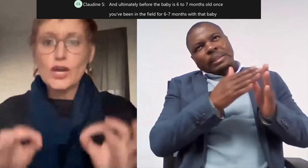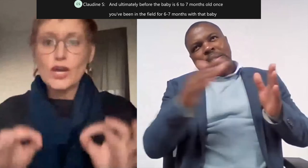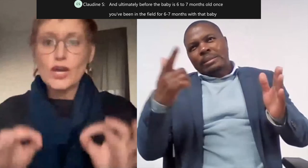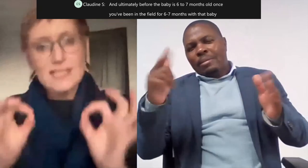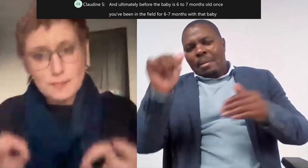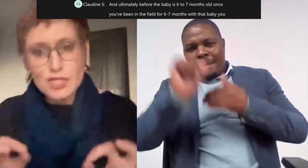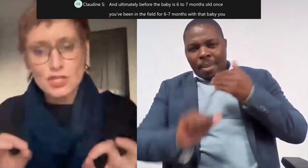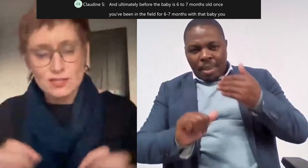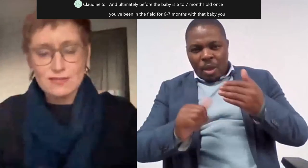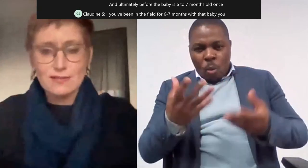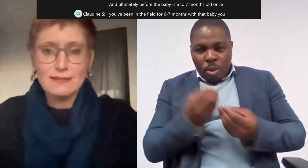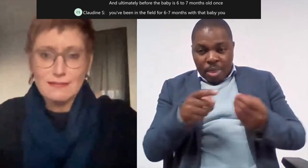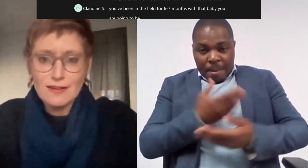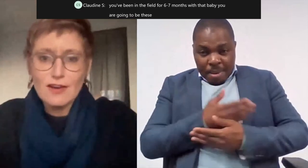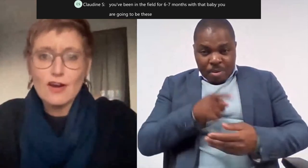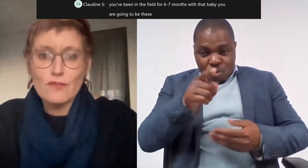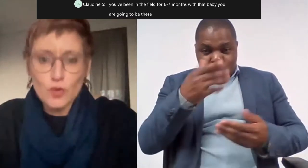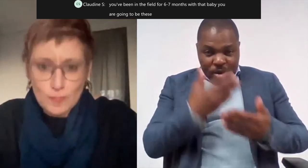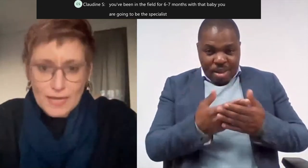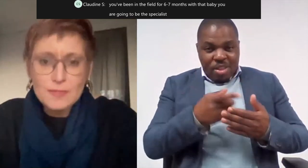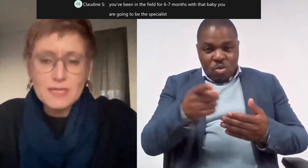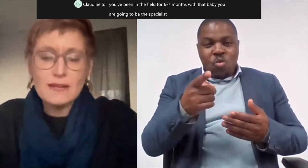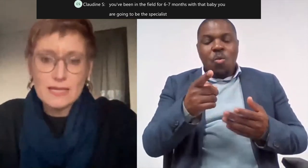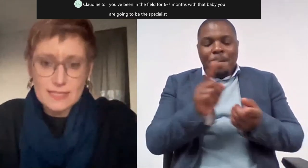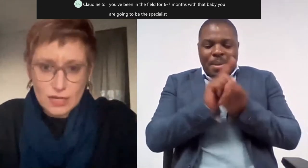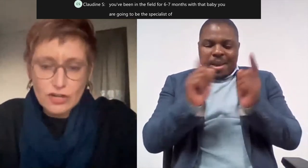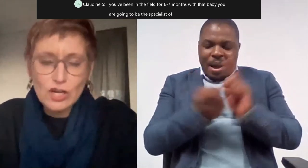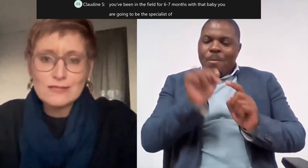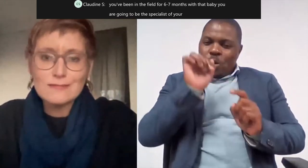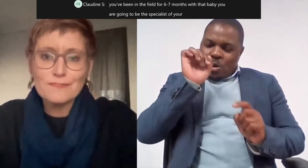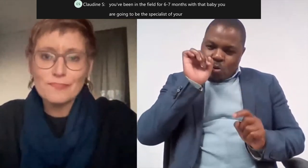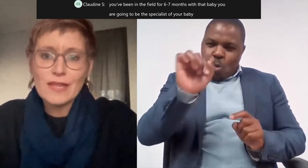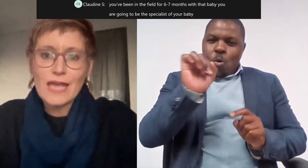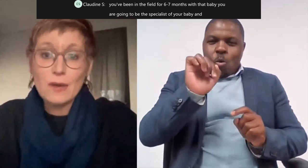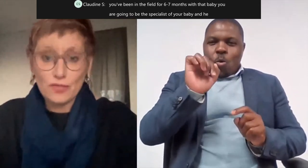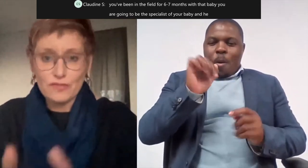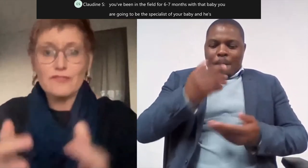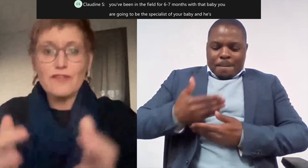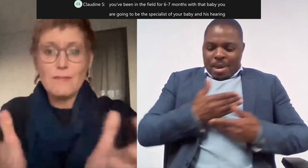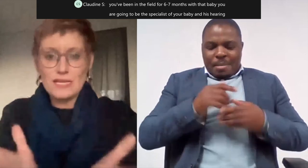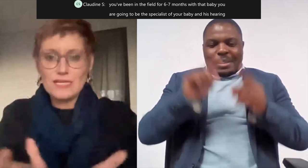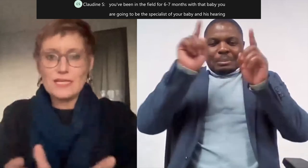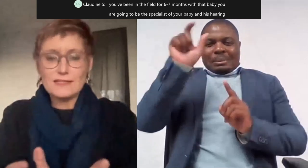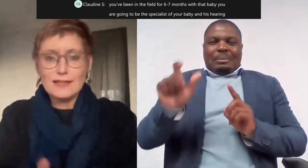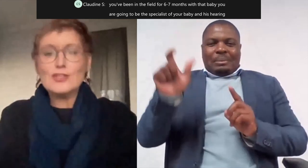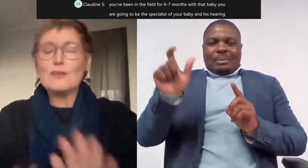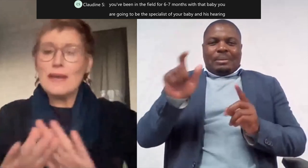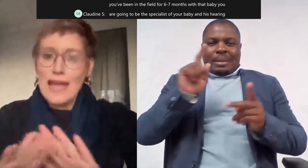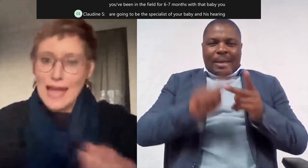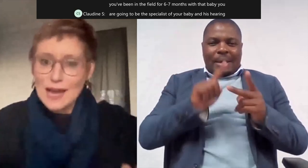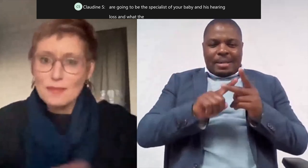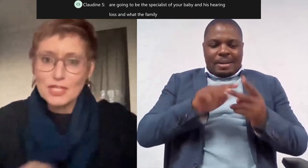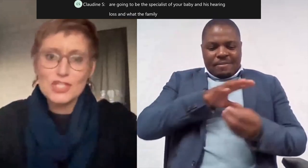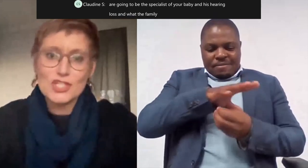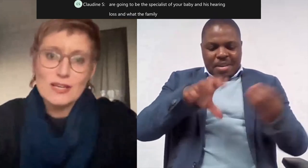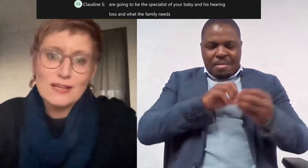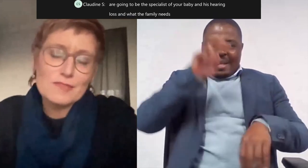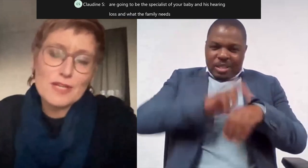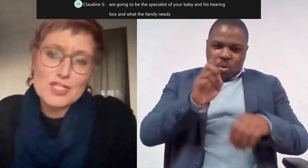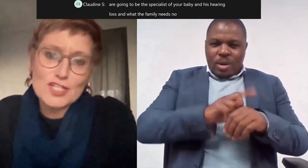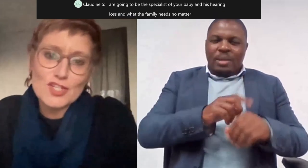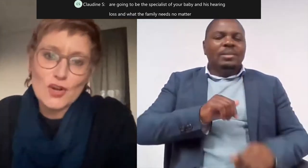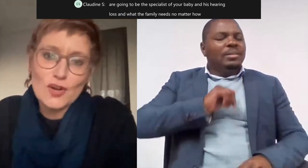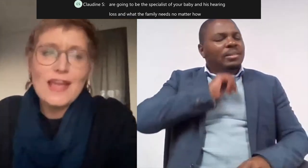going to be the specialist of your baby and his hearing loss and what the family needs, no matter how